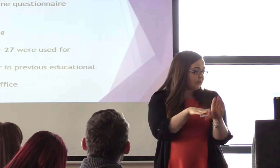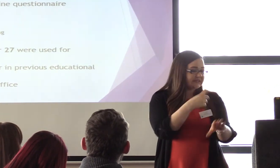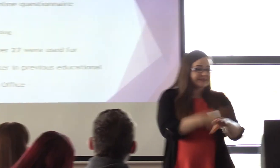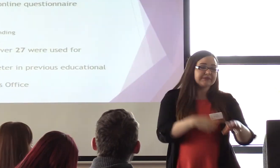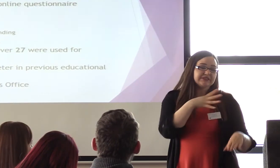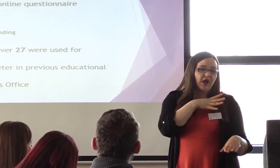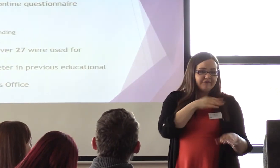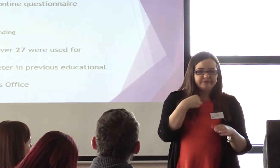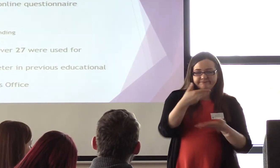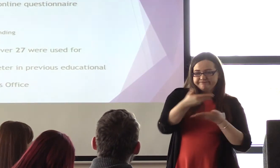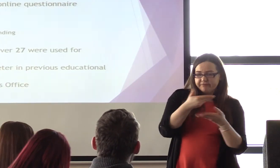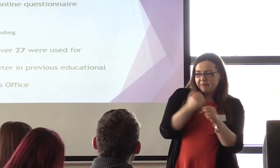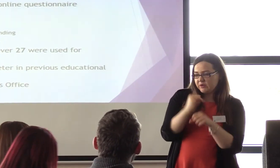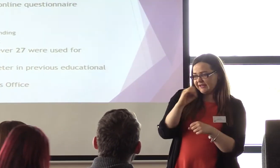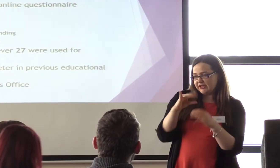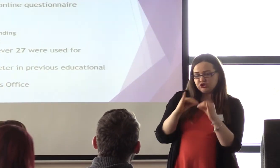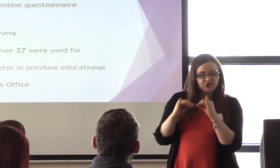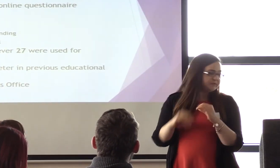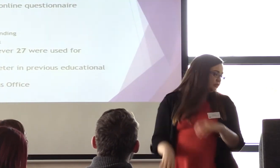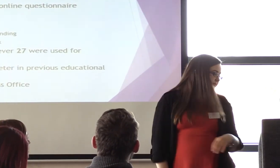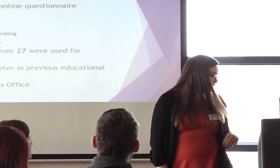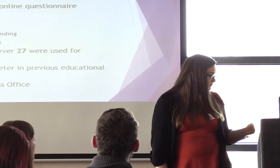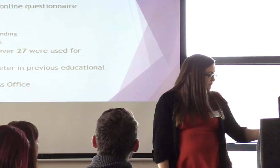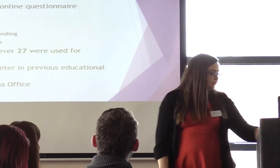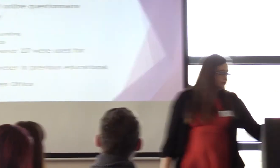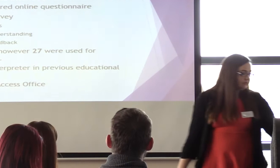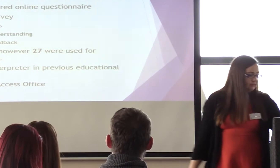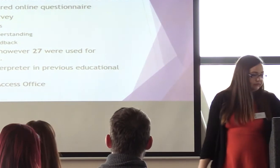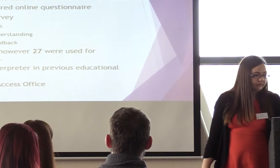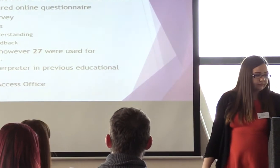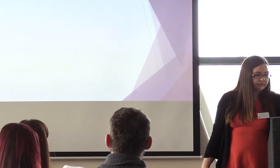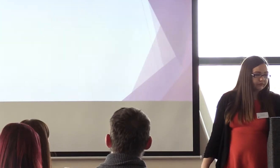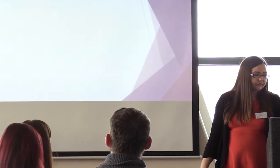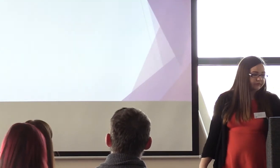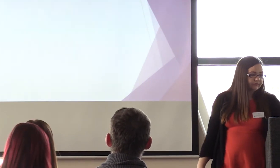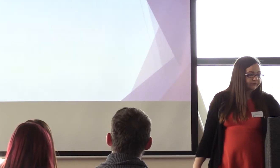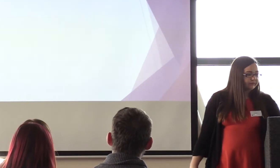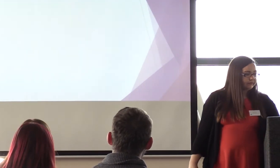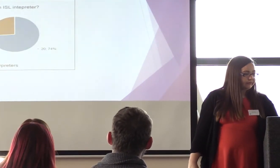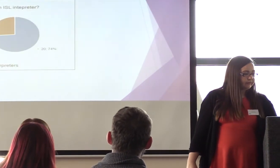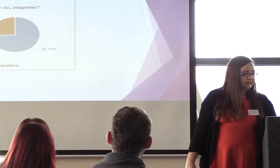25 had said that they met with the disability officer to discuss their needs in relation to an interpreter.